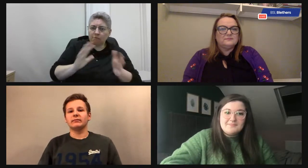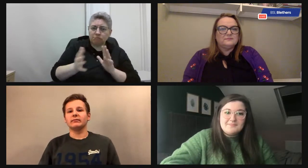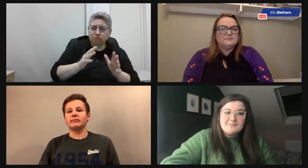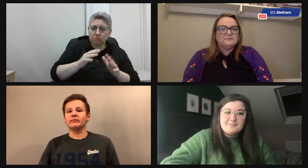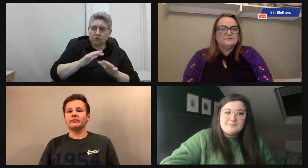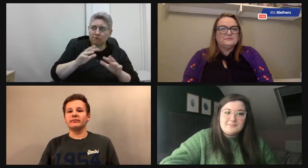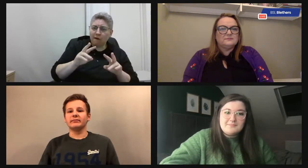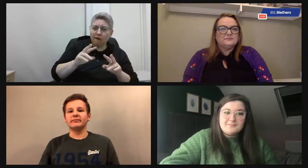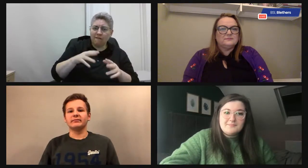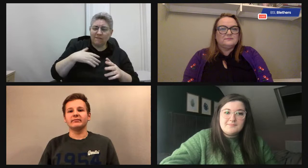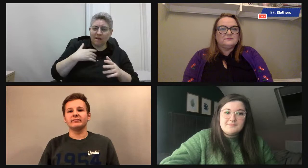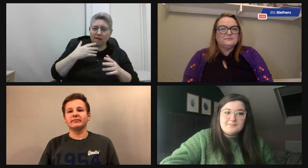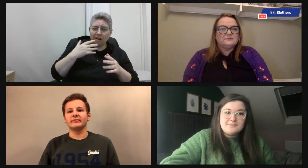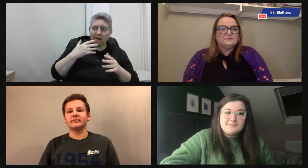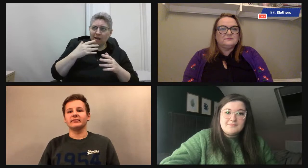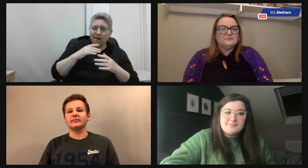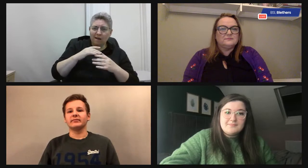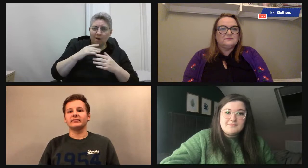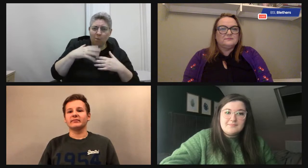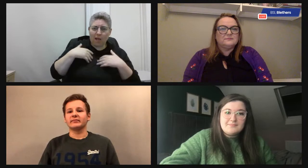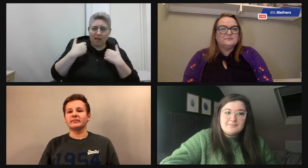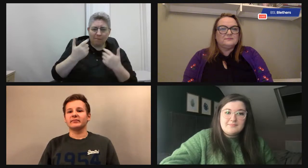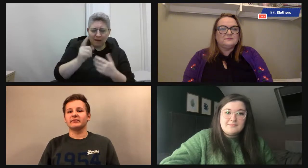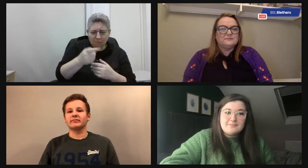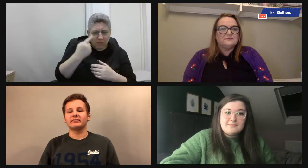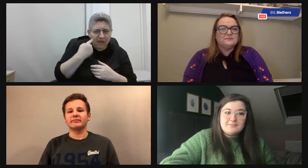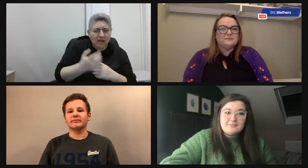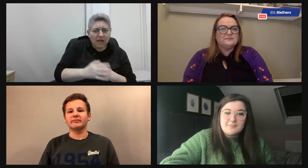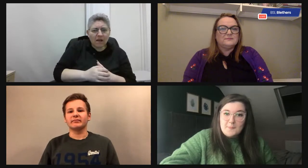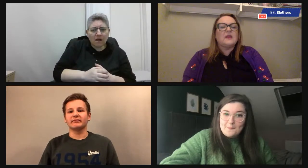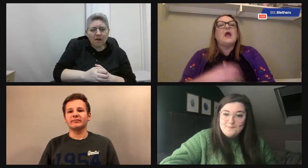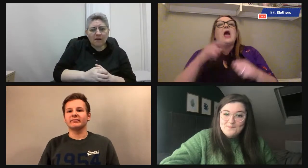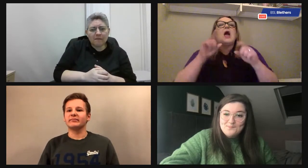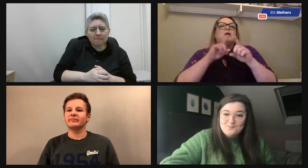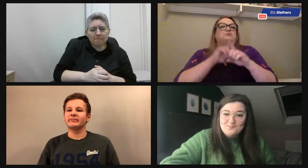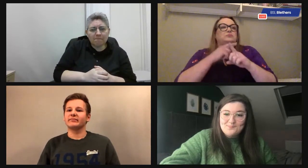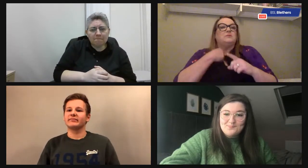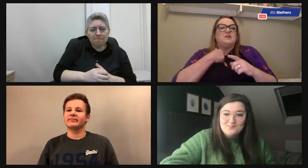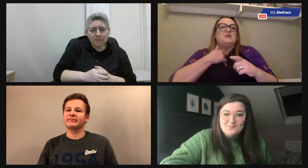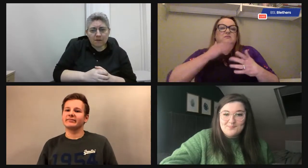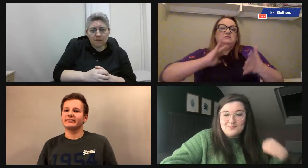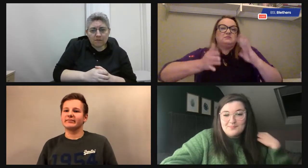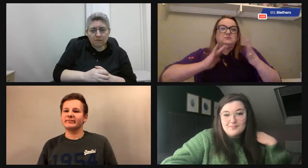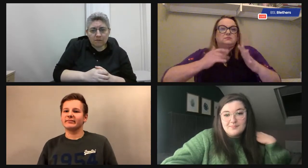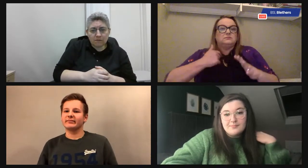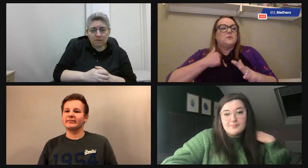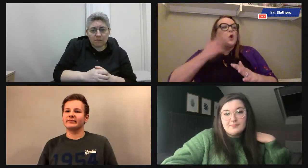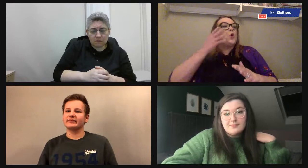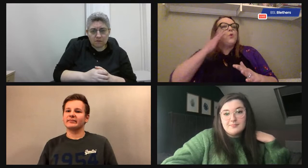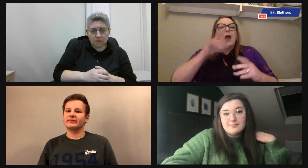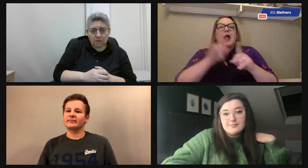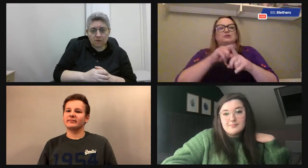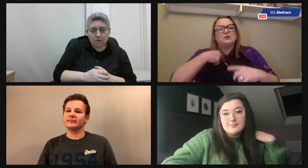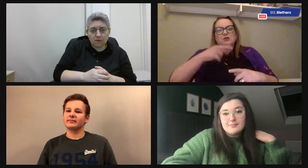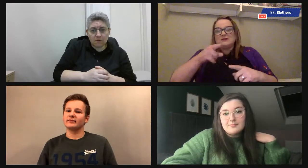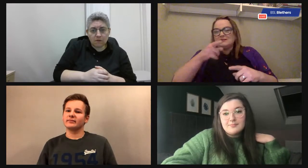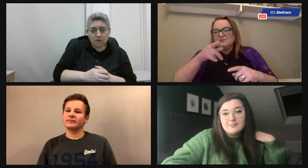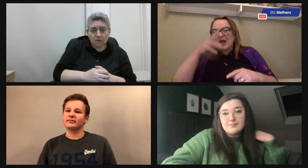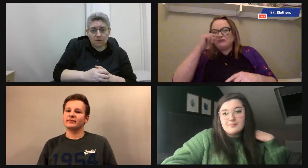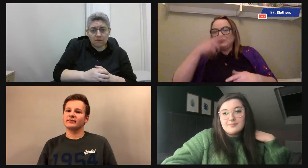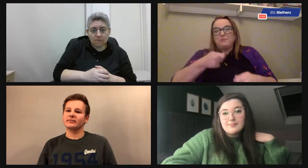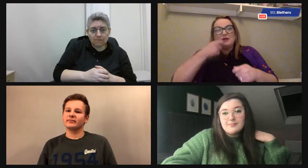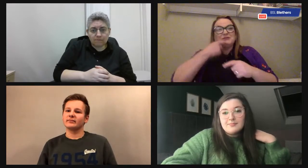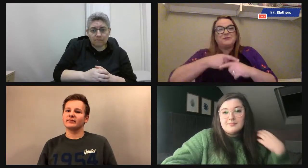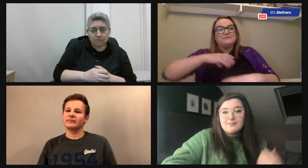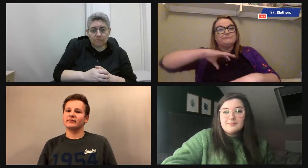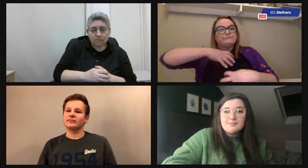health issues. Moira, you go out and about to schools. What do you think about kind of mental health and well-being that